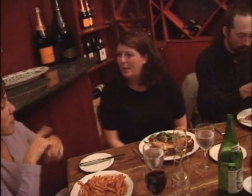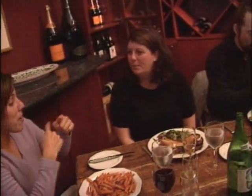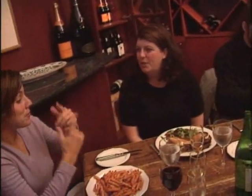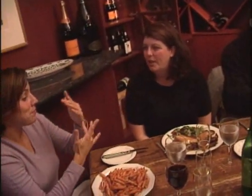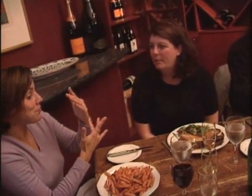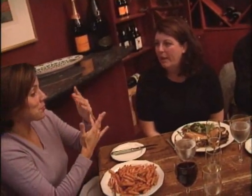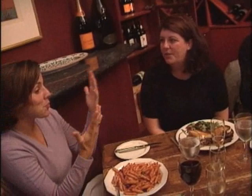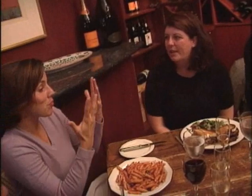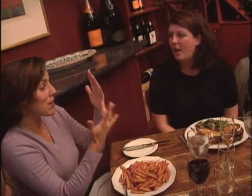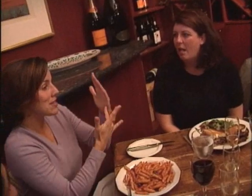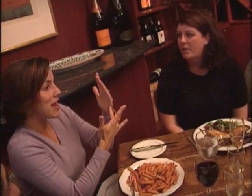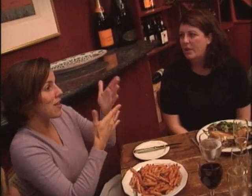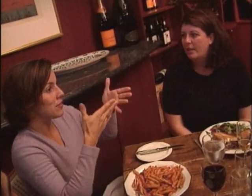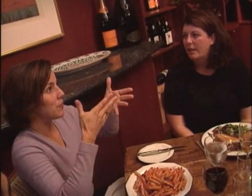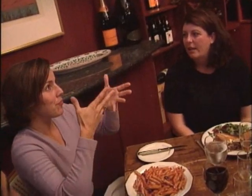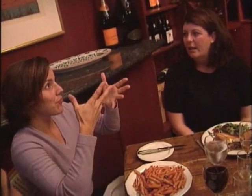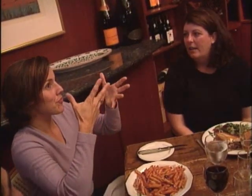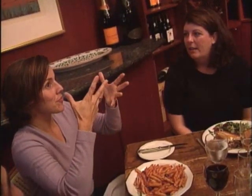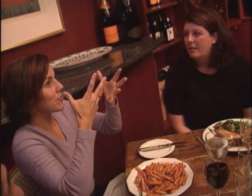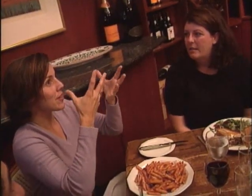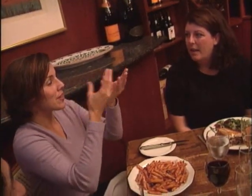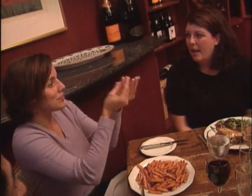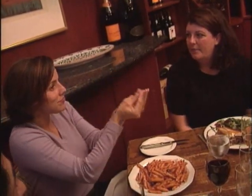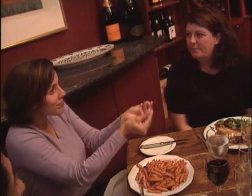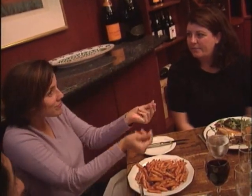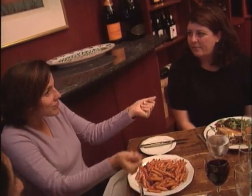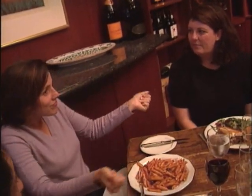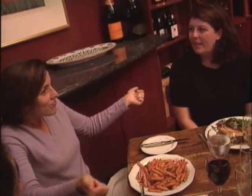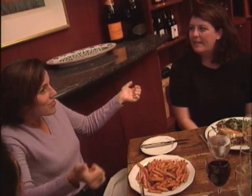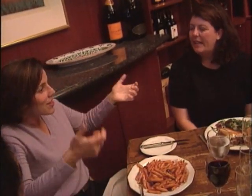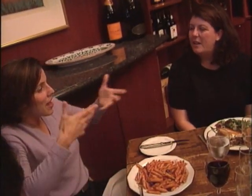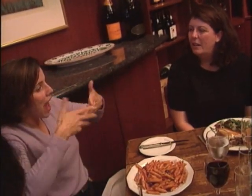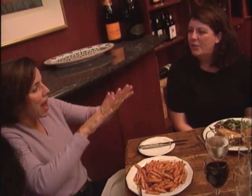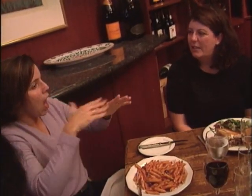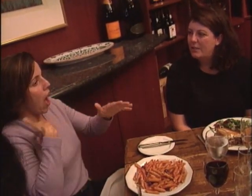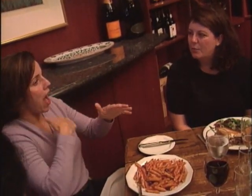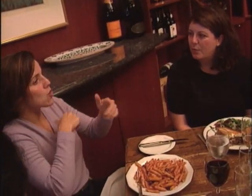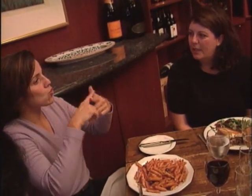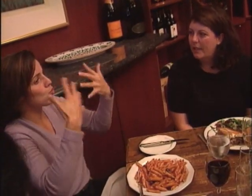really appreciate about technology is that technology is really